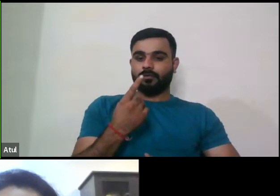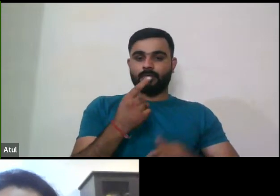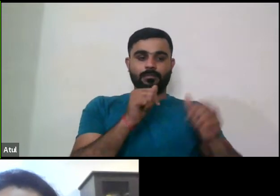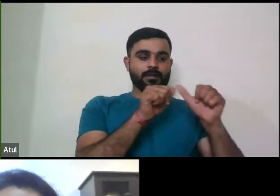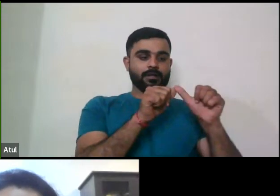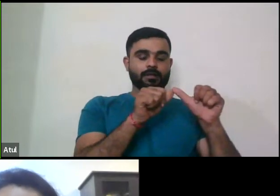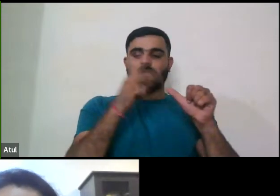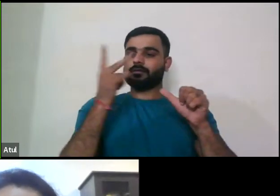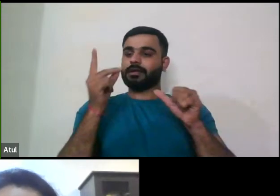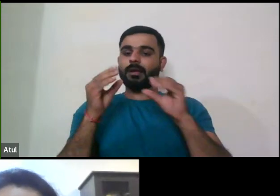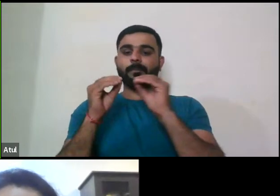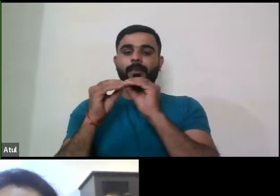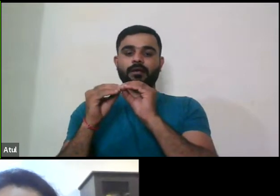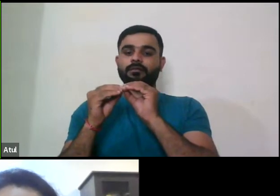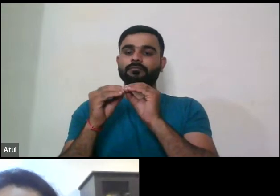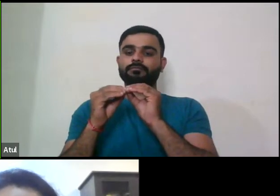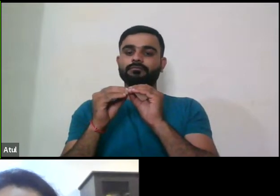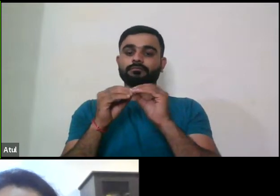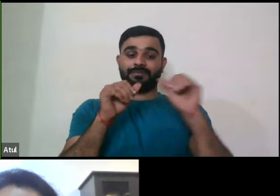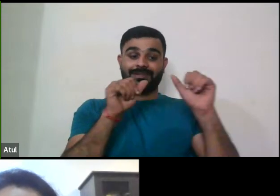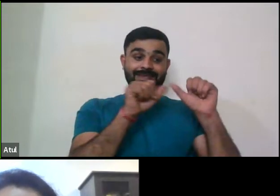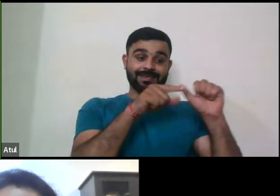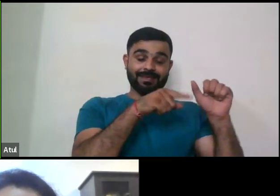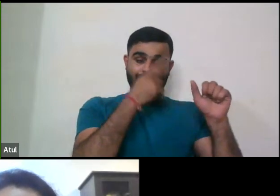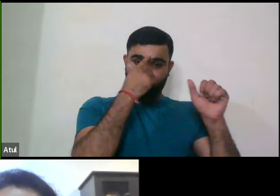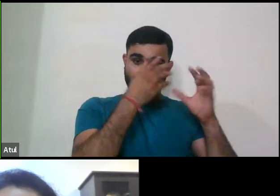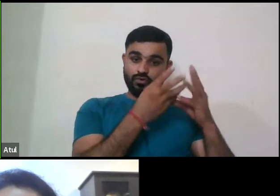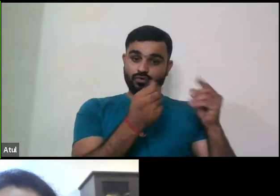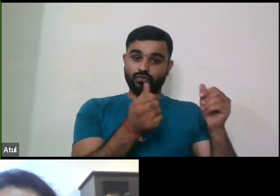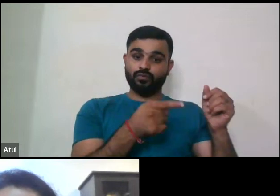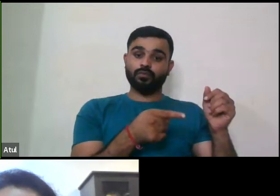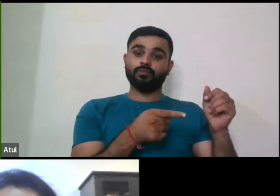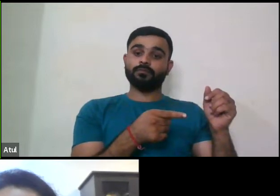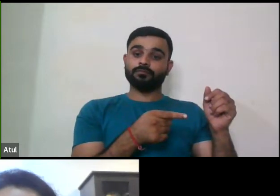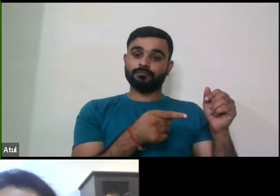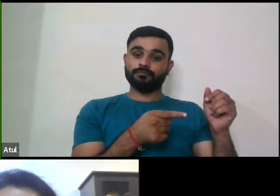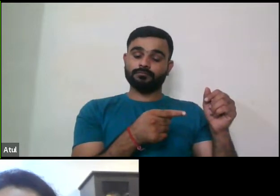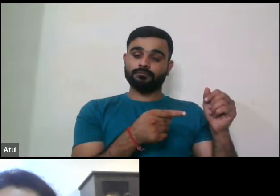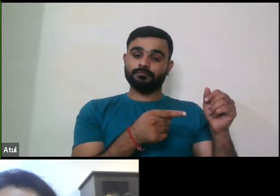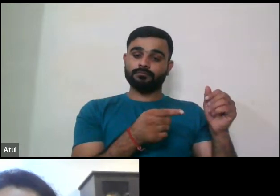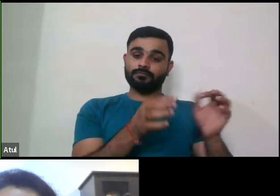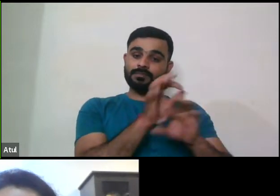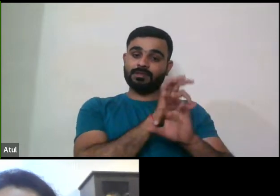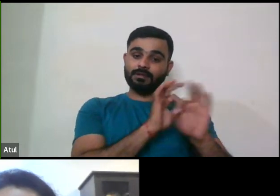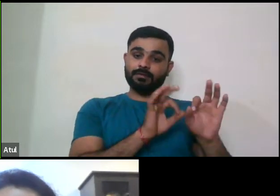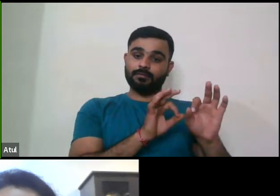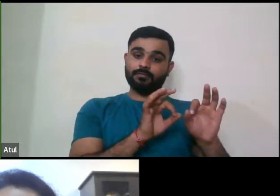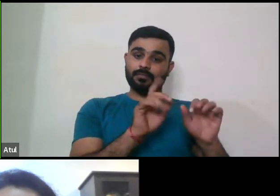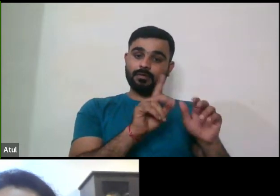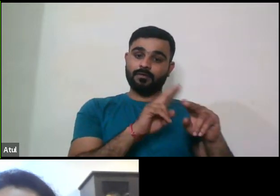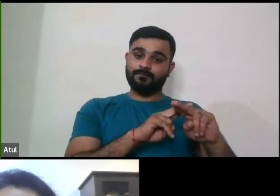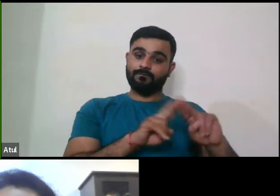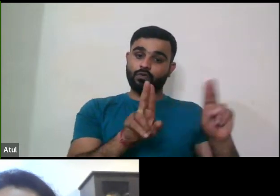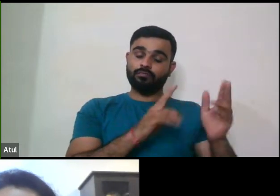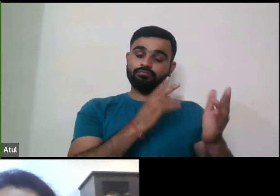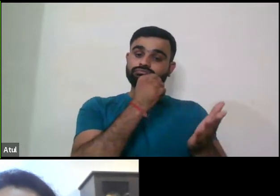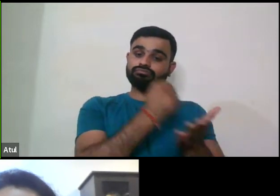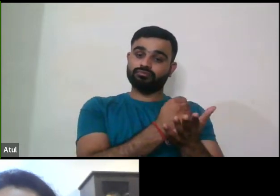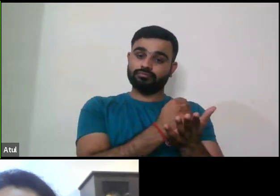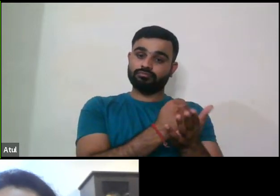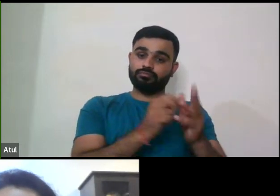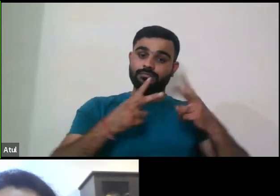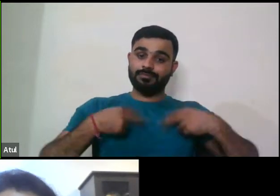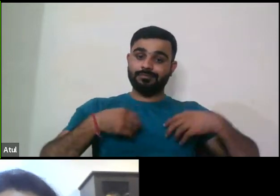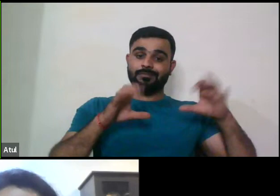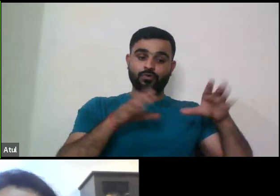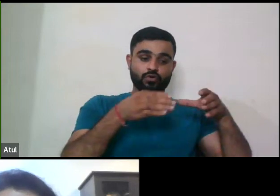B. Hmm, One A would be setting up a permanent constitution